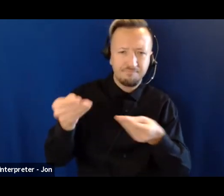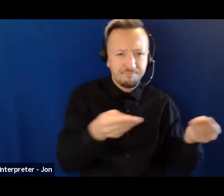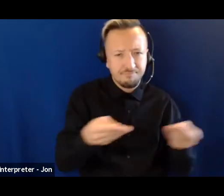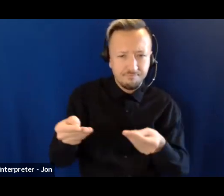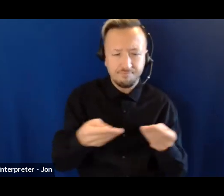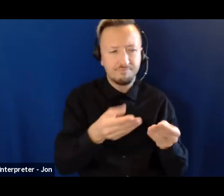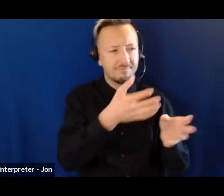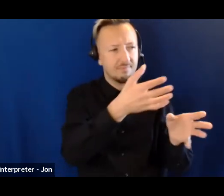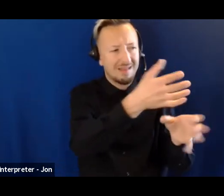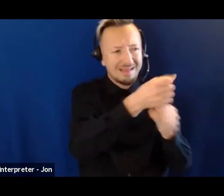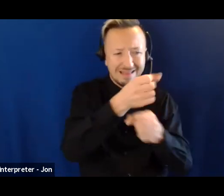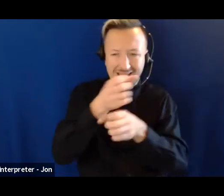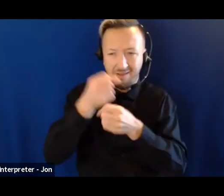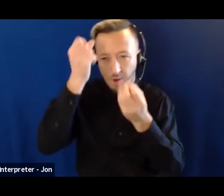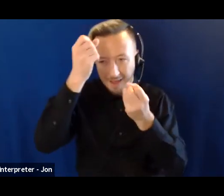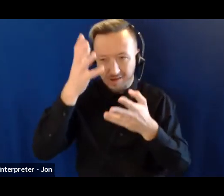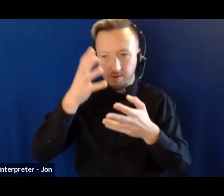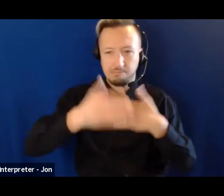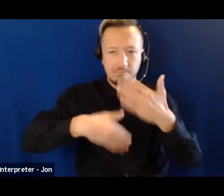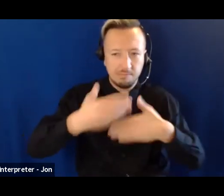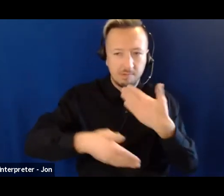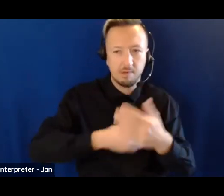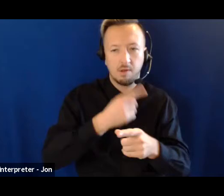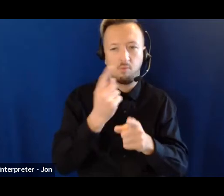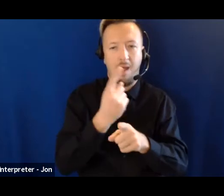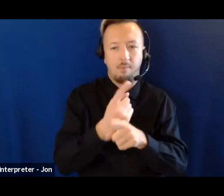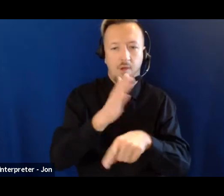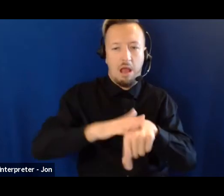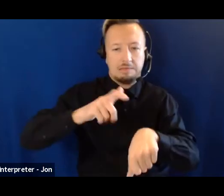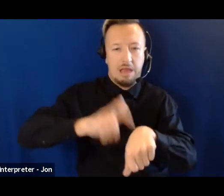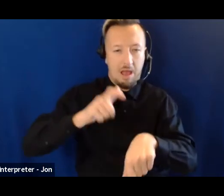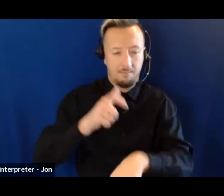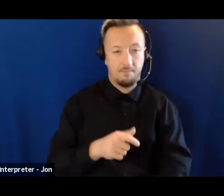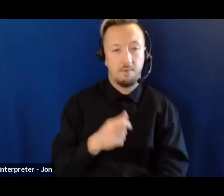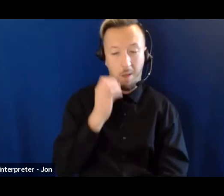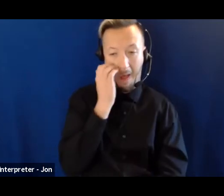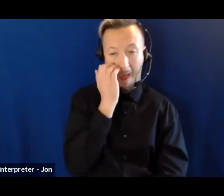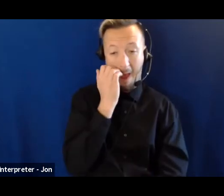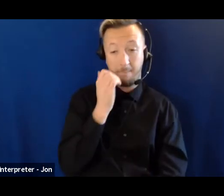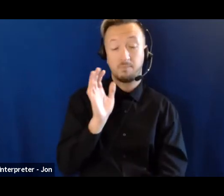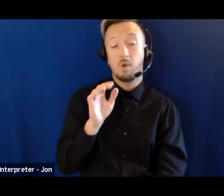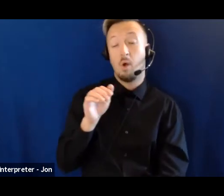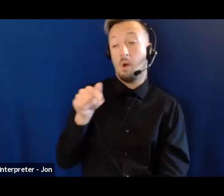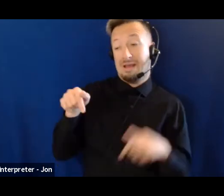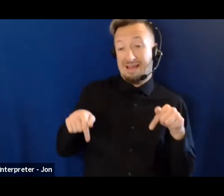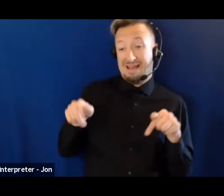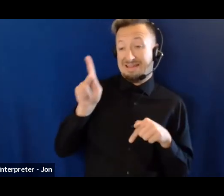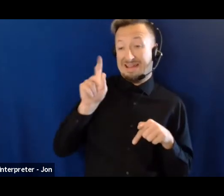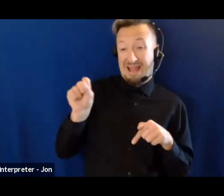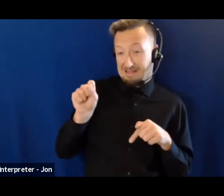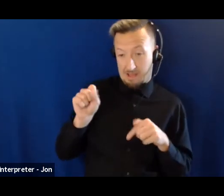SILs in time for the DSE SILC PPR? So in Kansas, the way we do it,